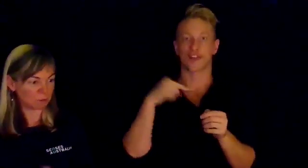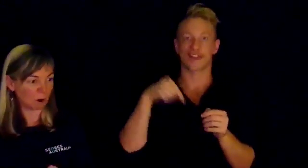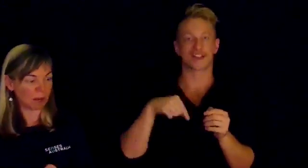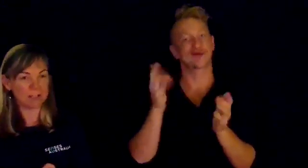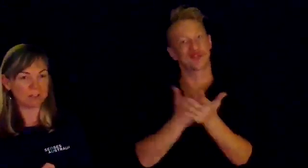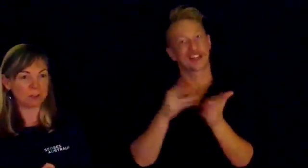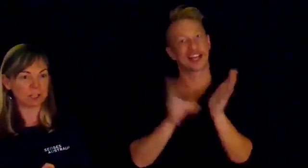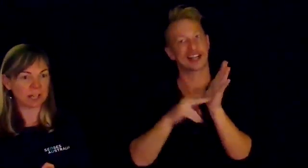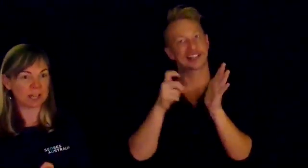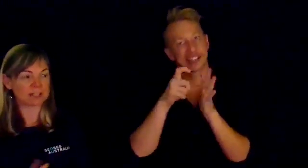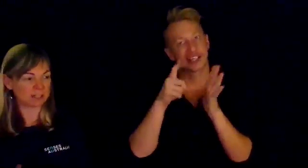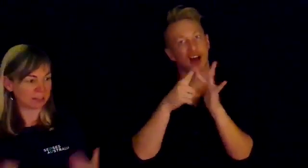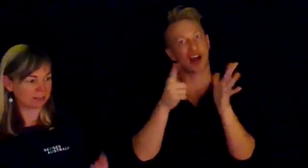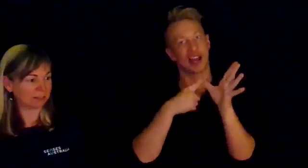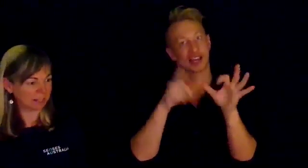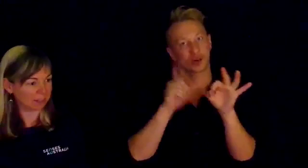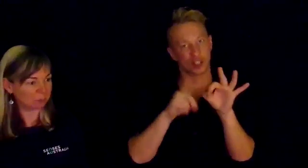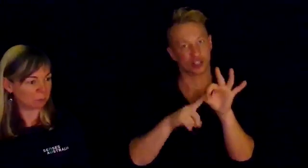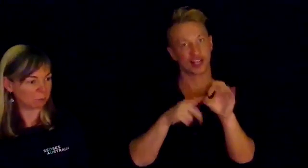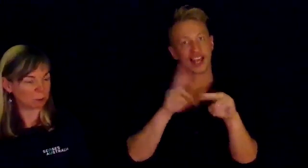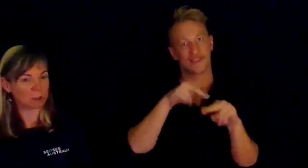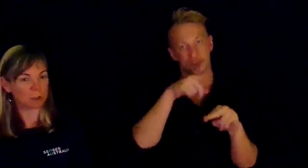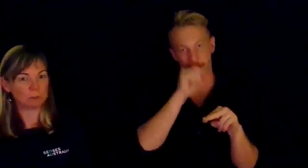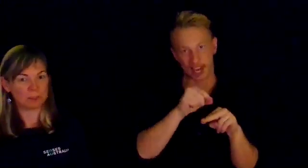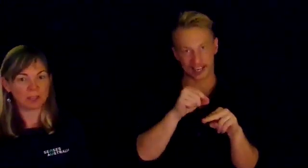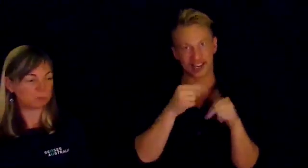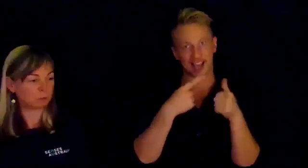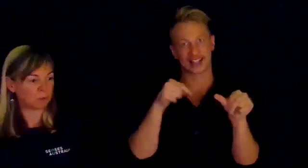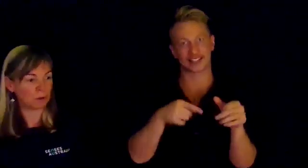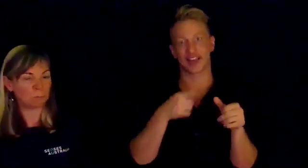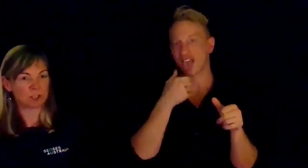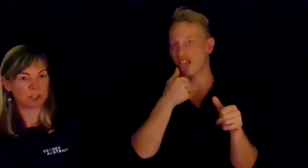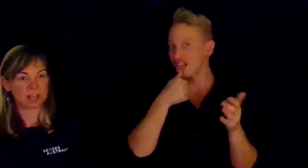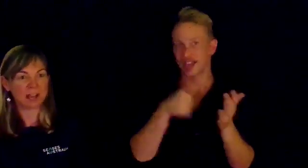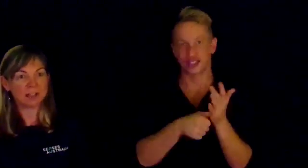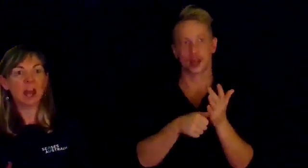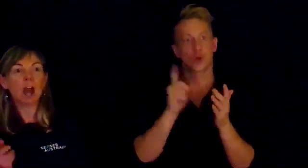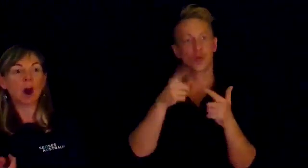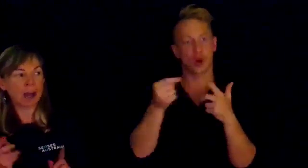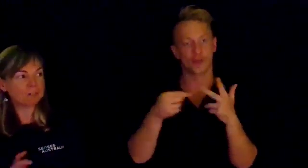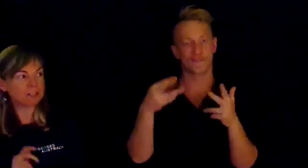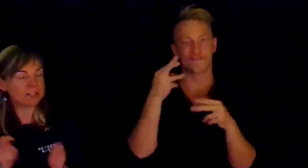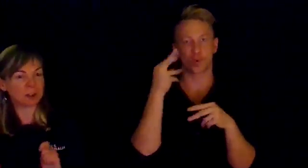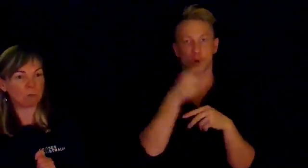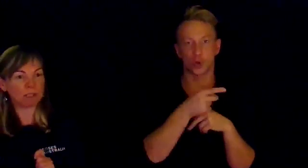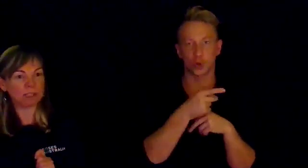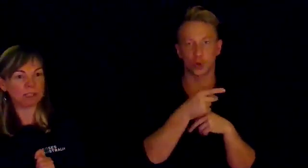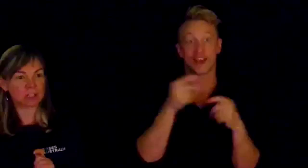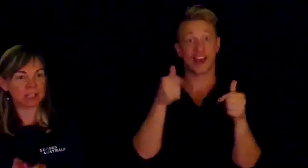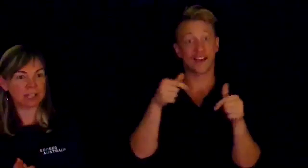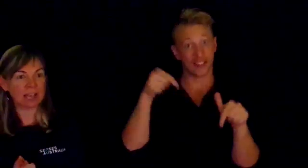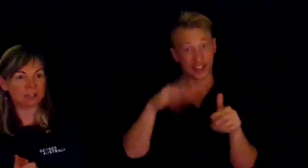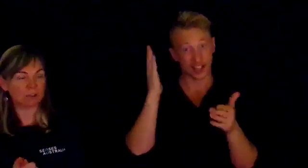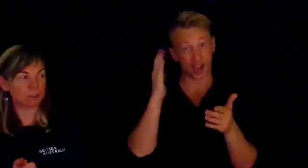question. So Ryan, if you can answer that letter, what to do with that or what the options are. After this, I